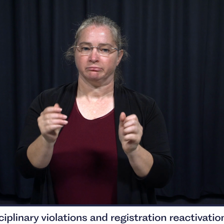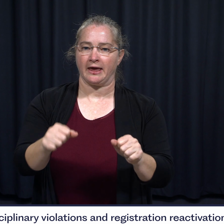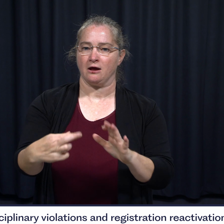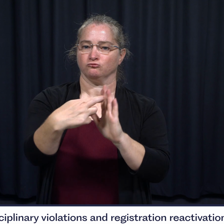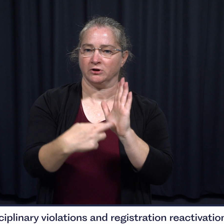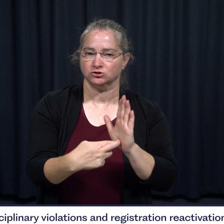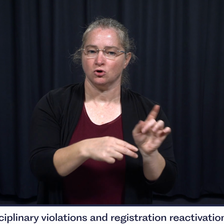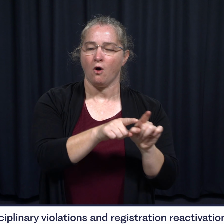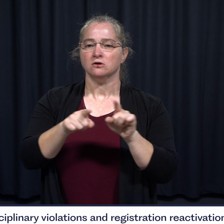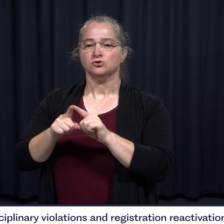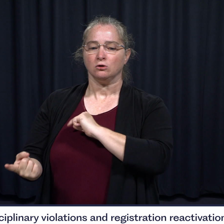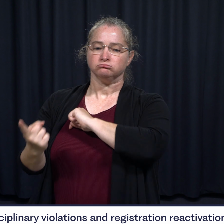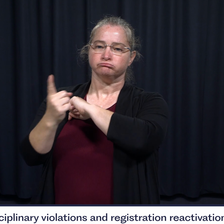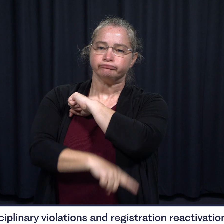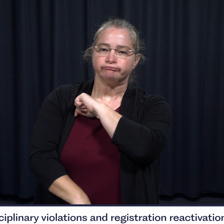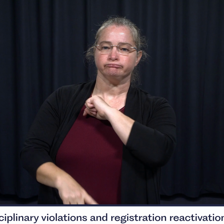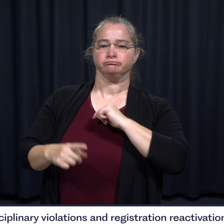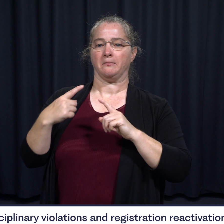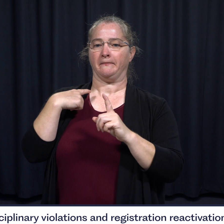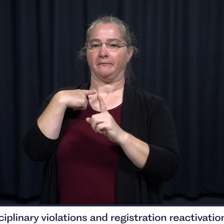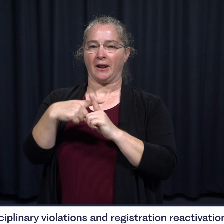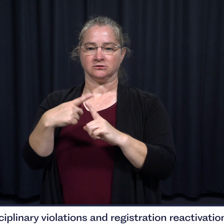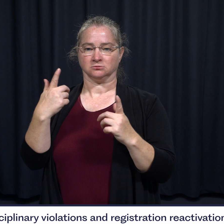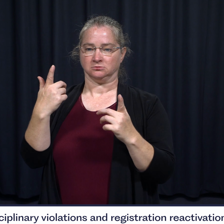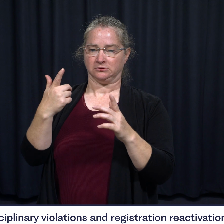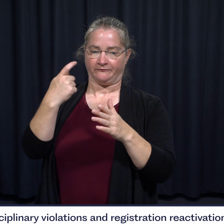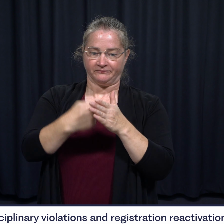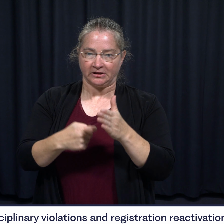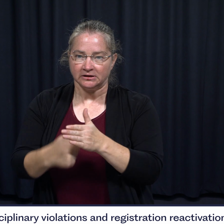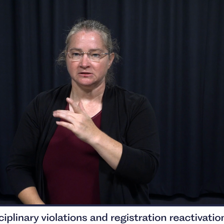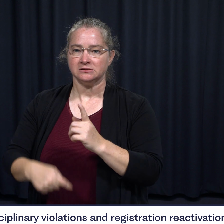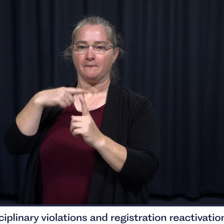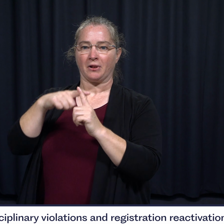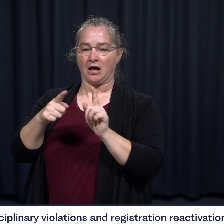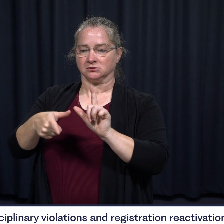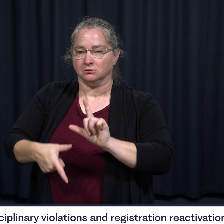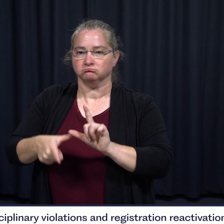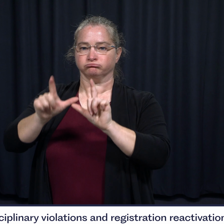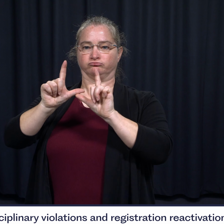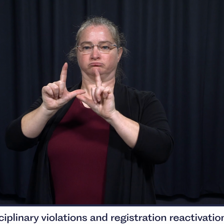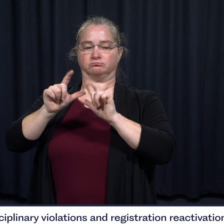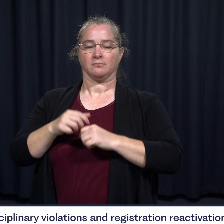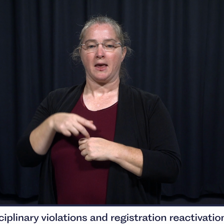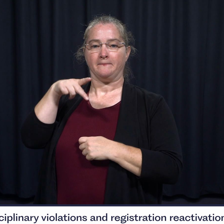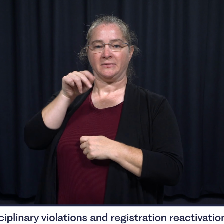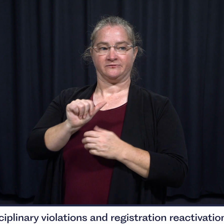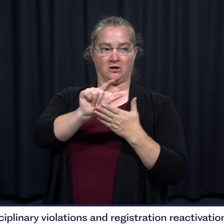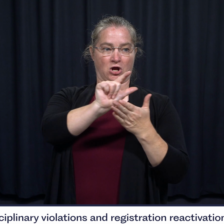and registration reactivation. Pennsylvania Statutes, Title 63, Section